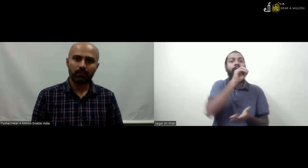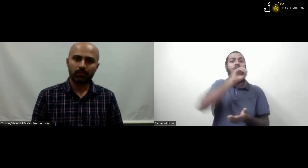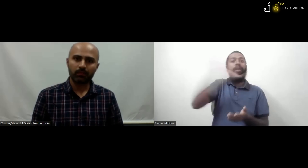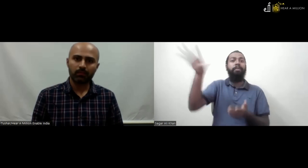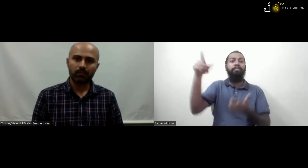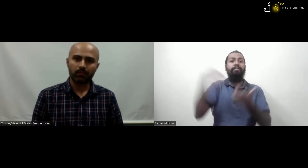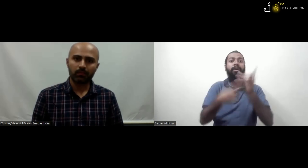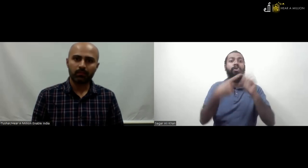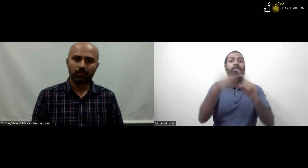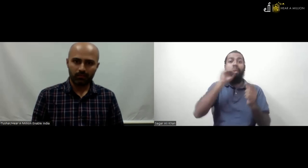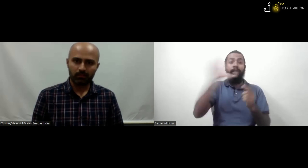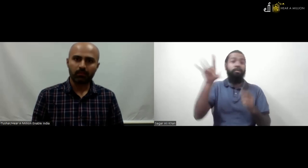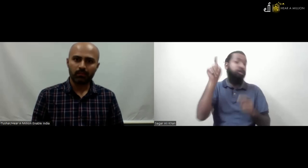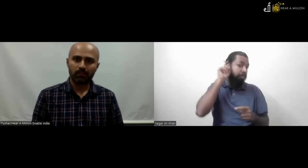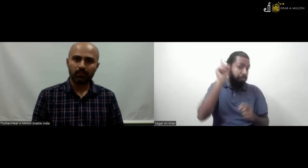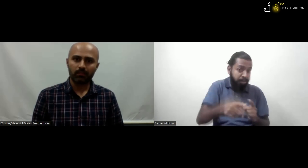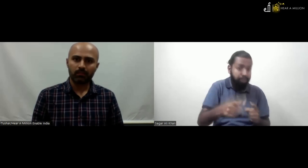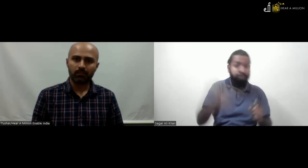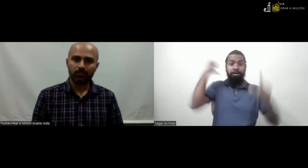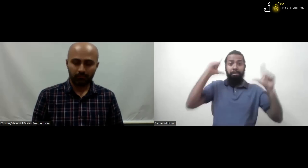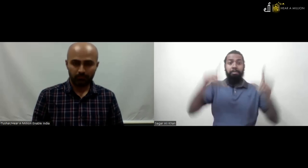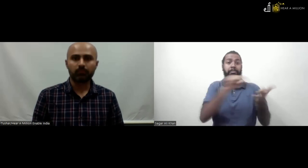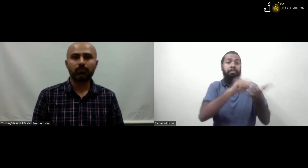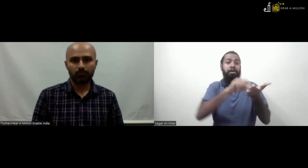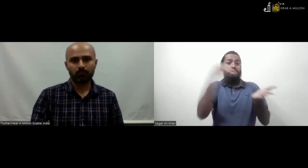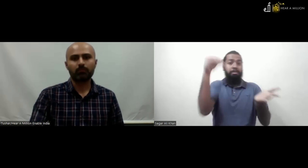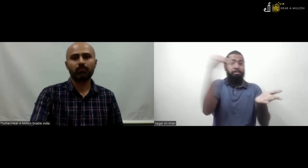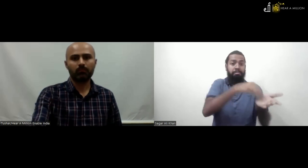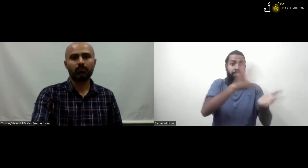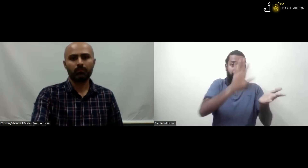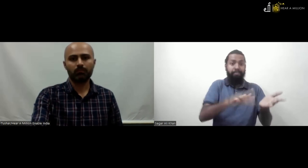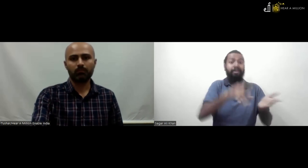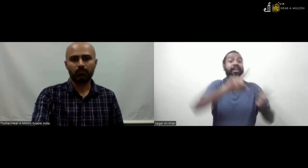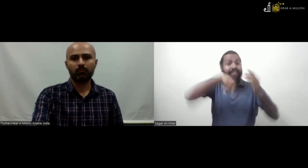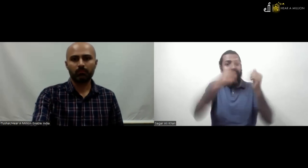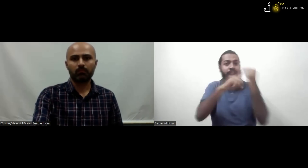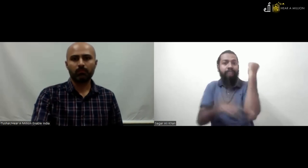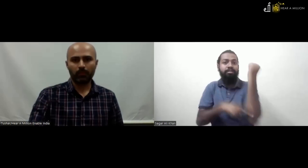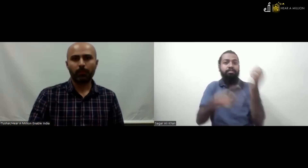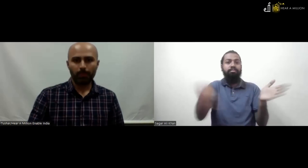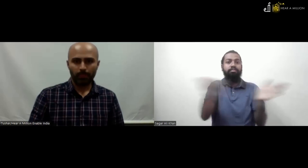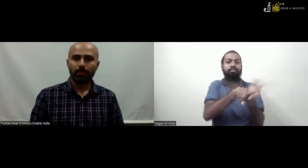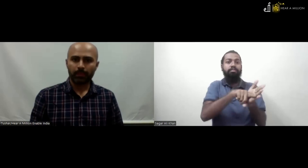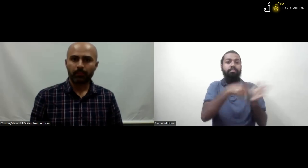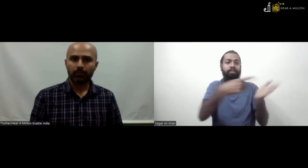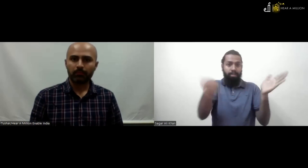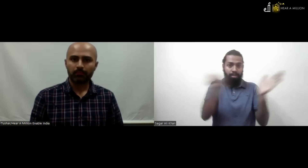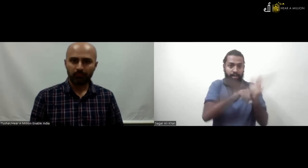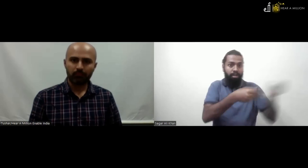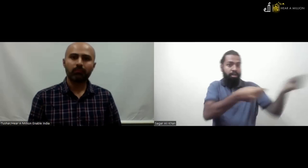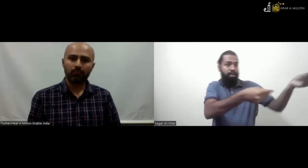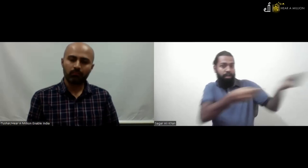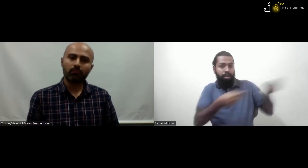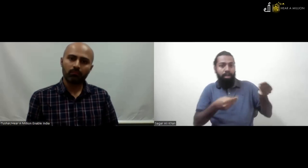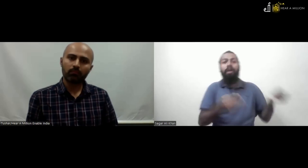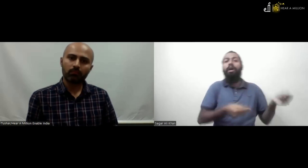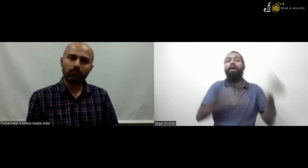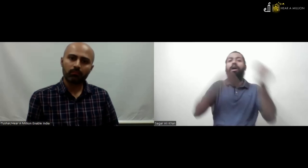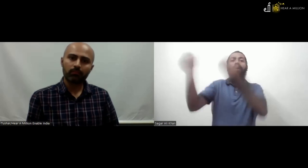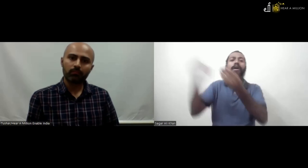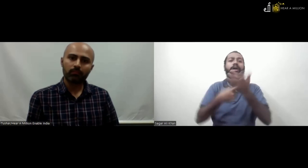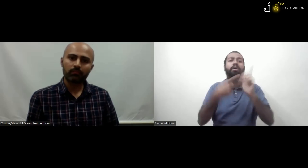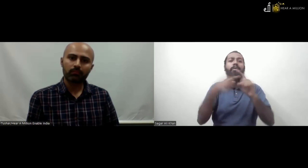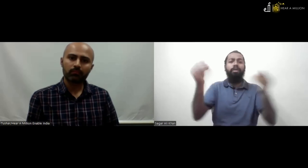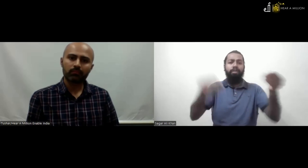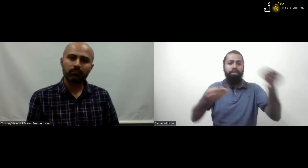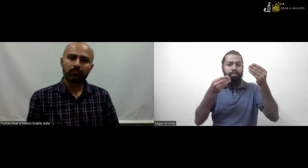mirrors. Then this person wrote all the required rules that if this is available, this